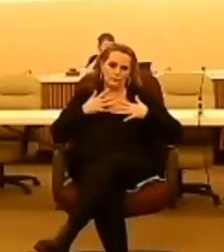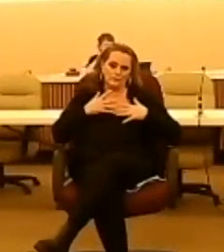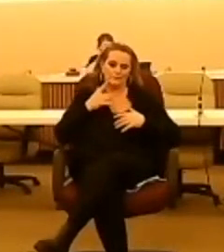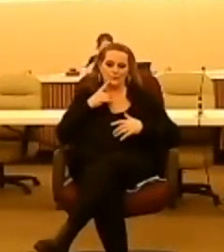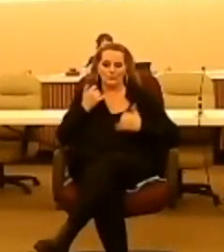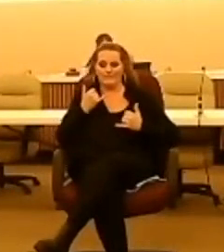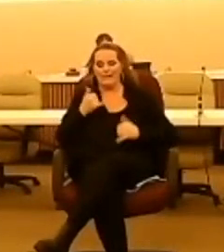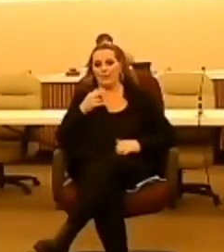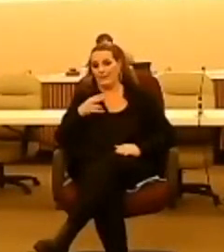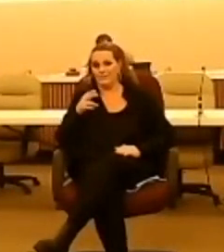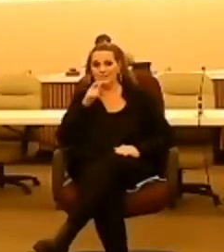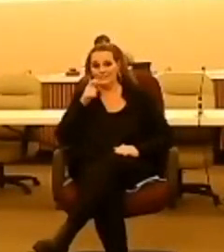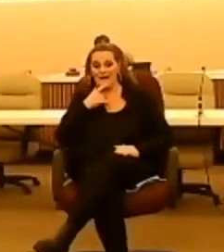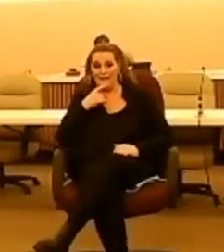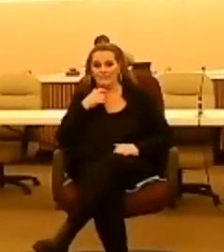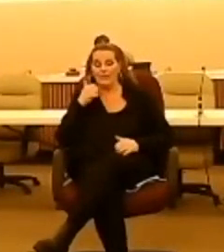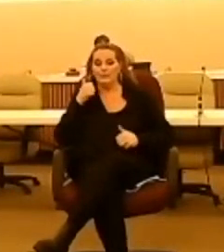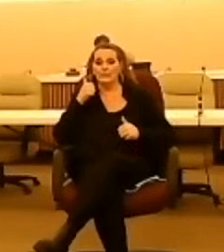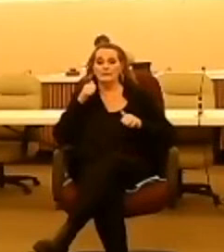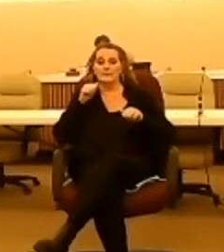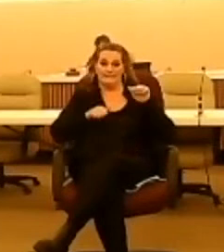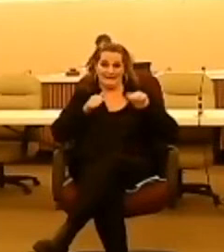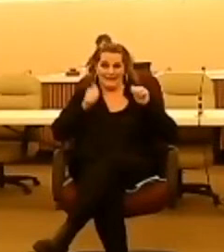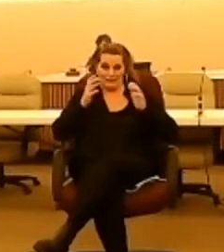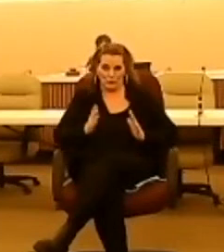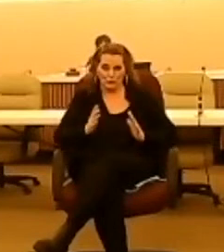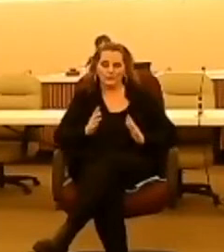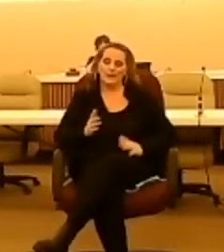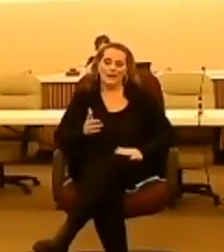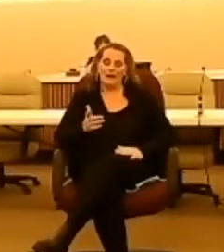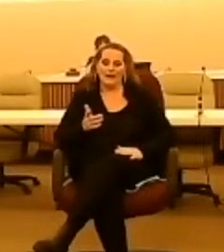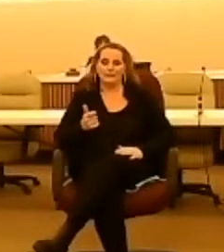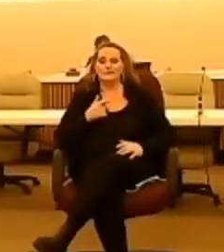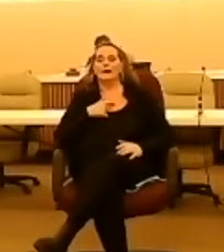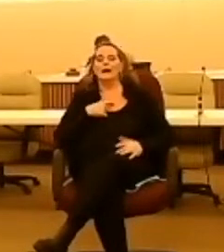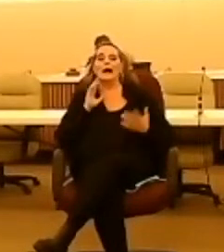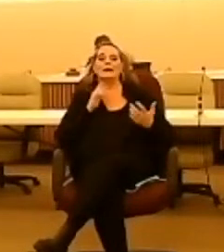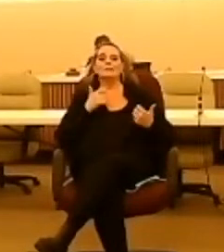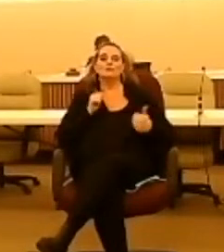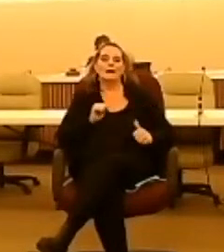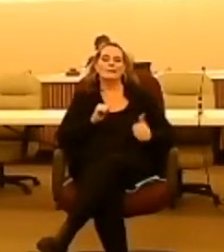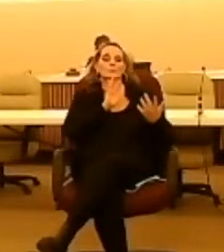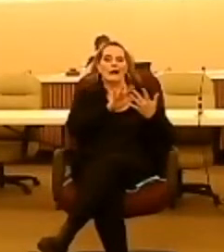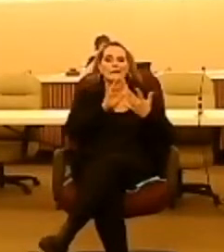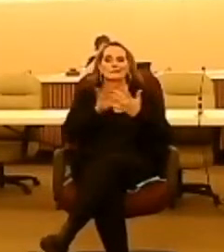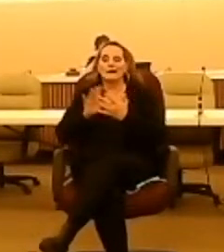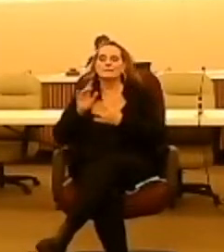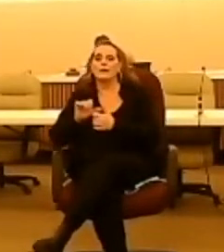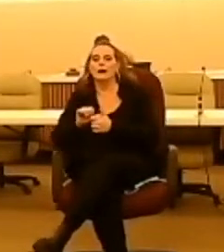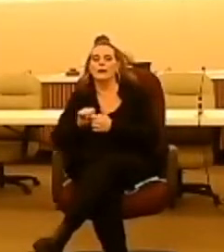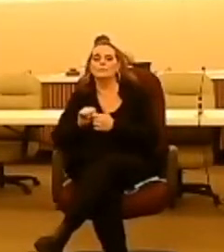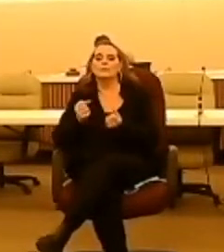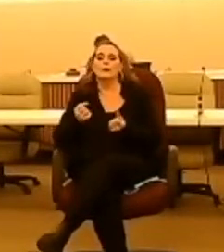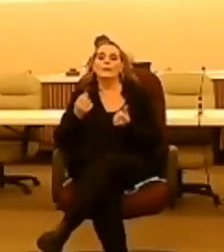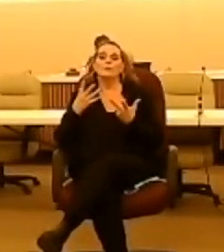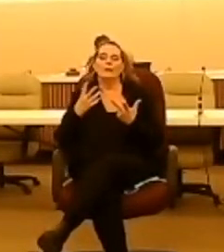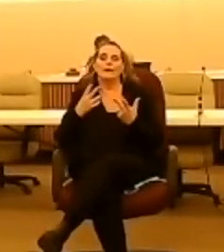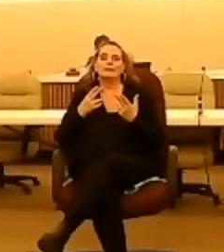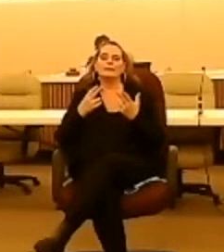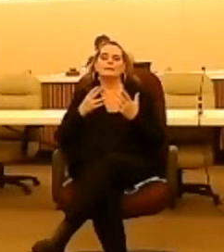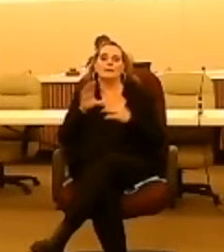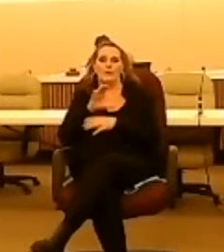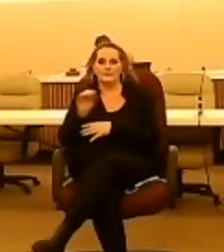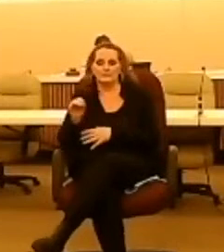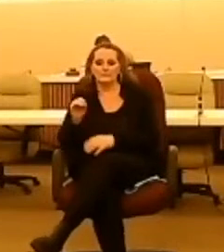an assessor, we weren't able to get that number to them. I'd reached out to a number of appraisal firms. None of them would give